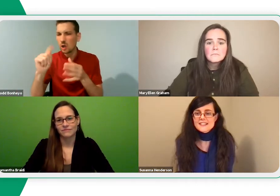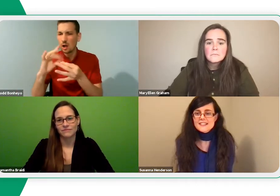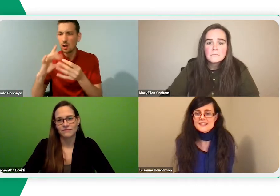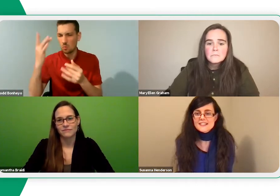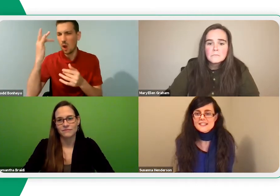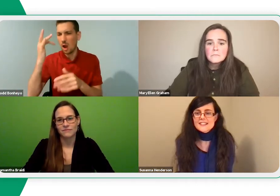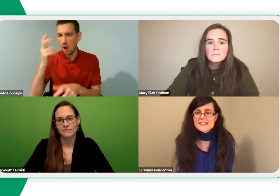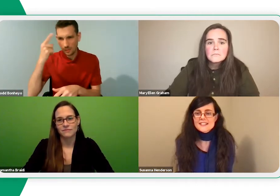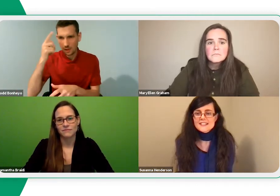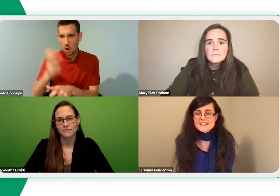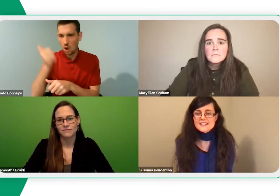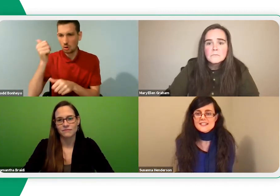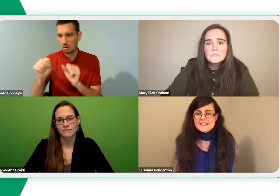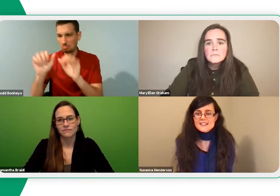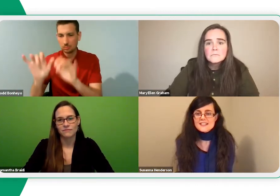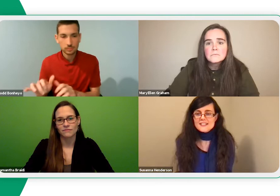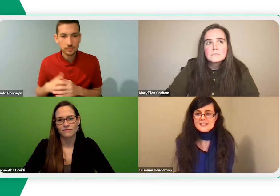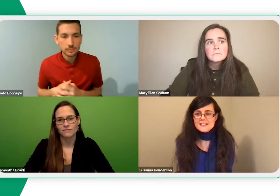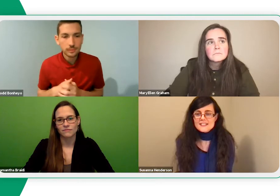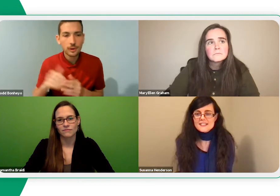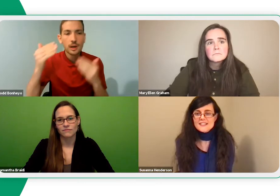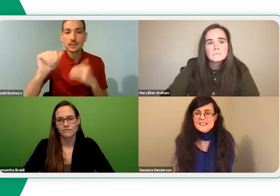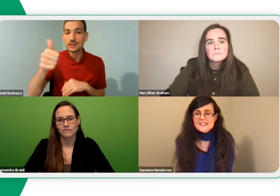say, yeah, it's harder.